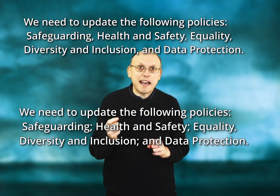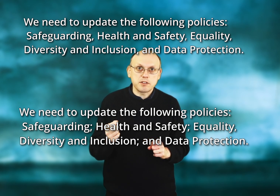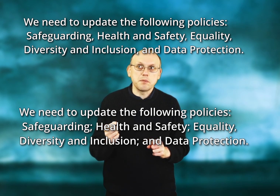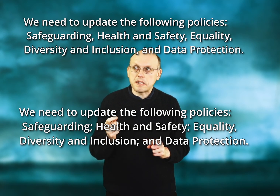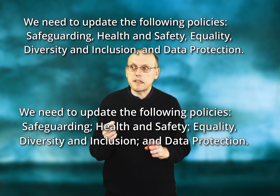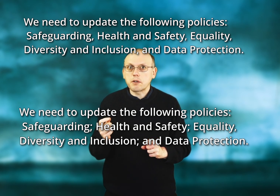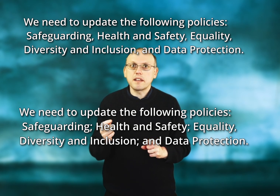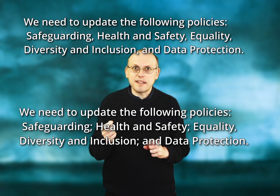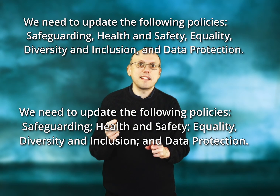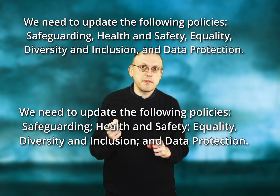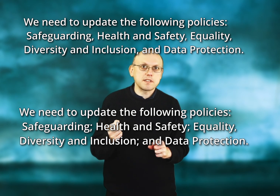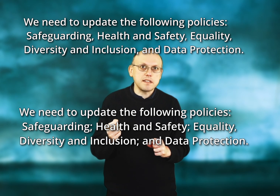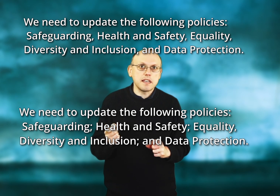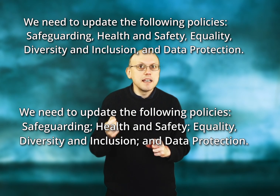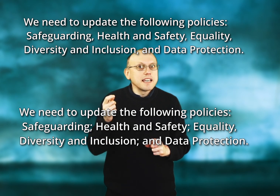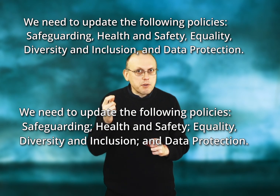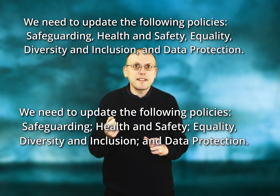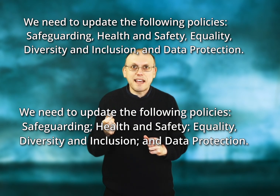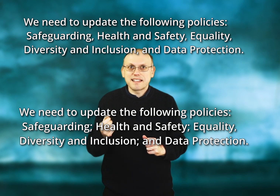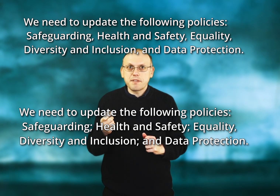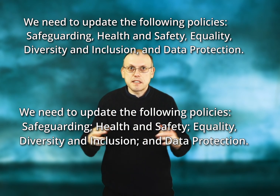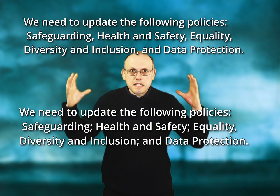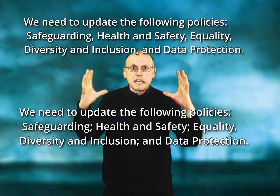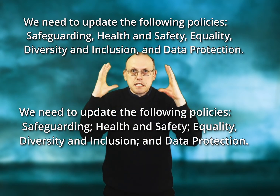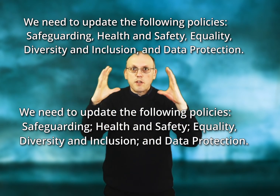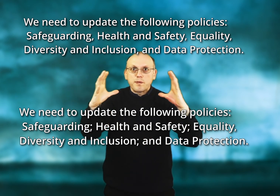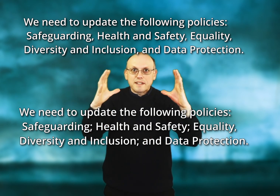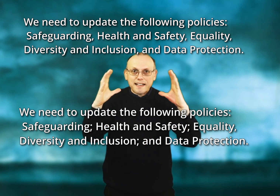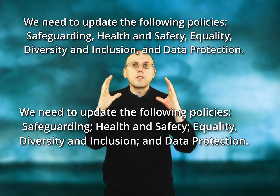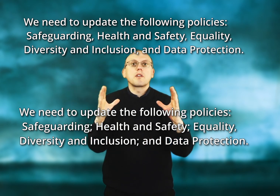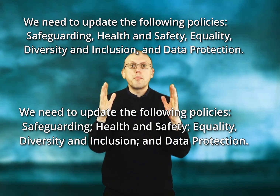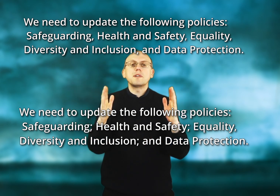item in diversity and inclusion. Diversity and inclusion is the full title of the policy.